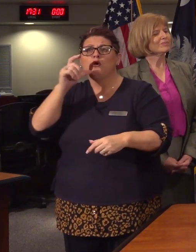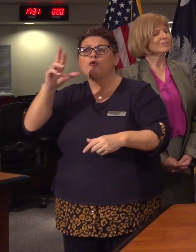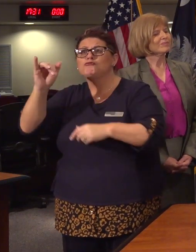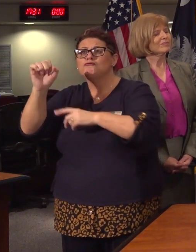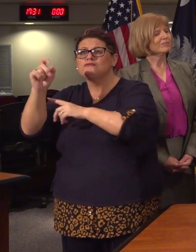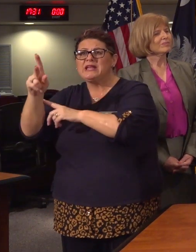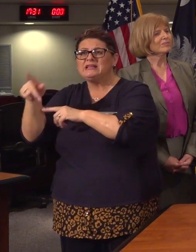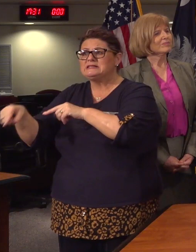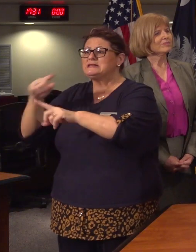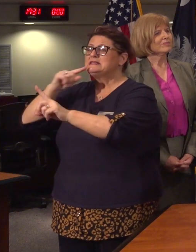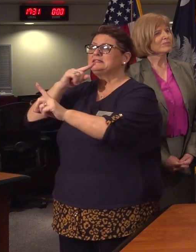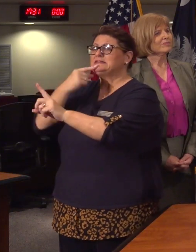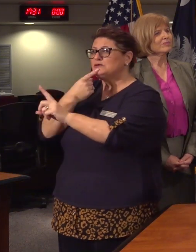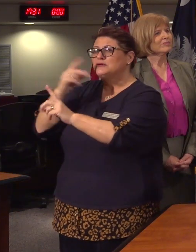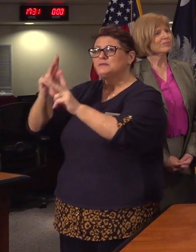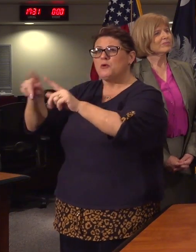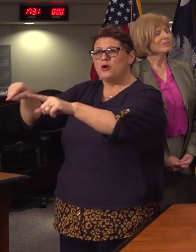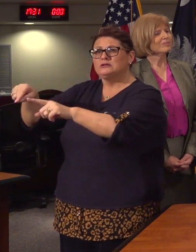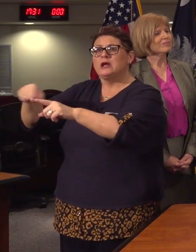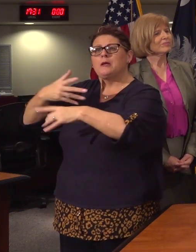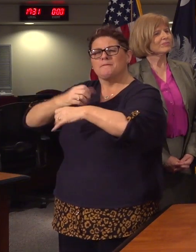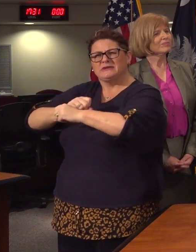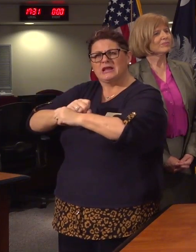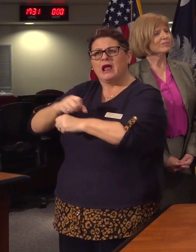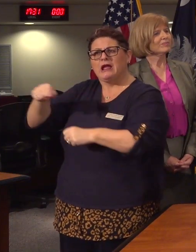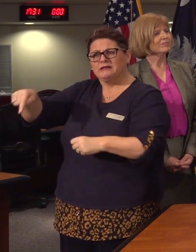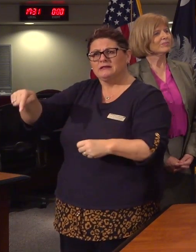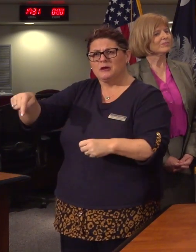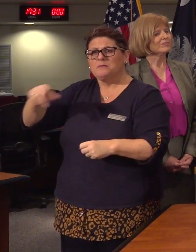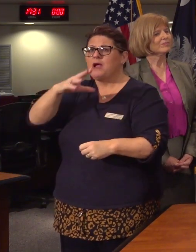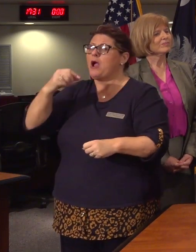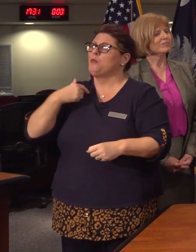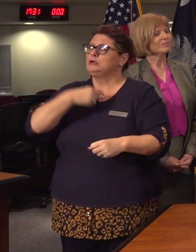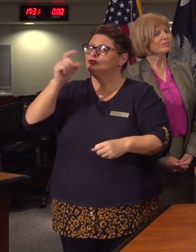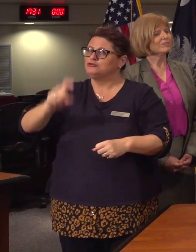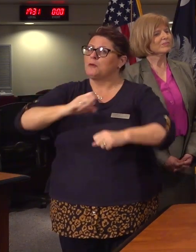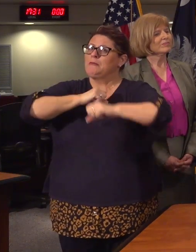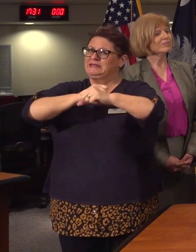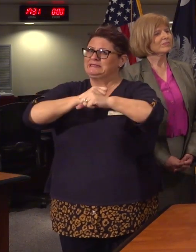disease, and it's all of our responsibilities to help prevent the spread of illness.